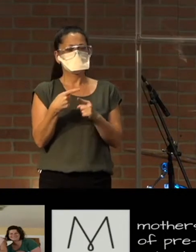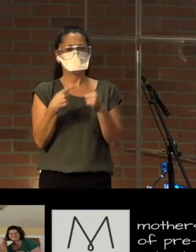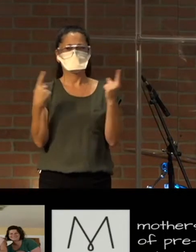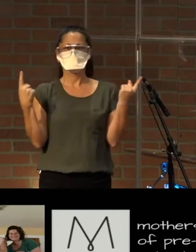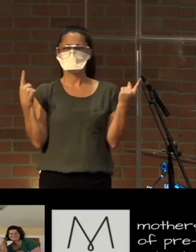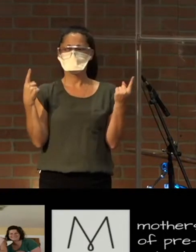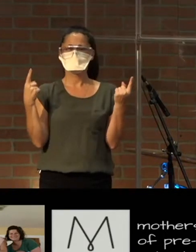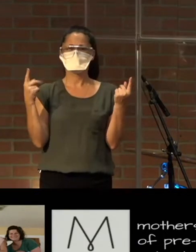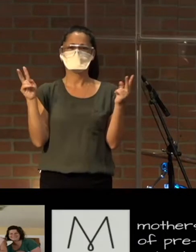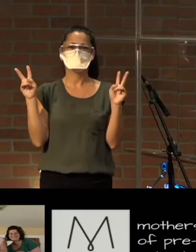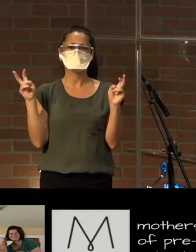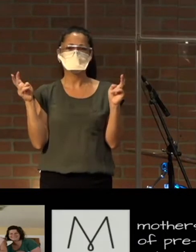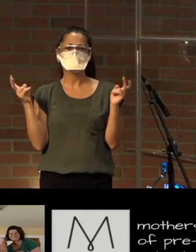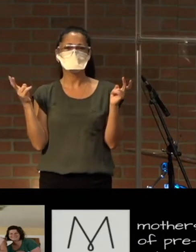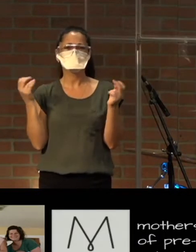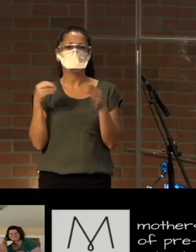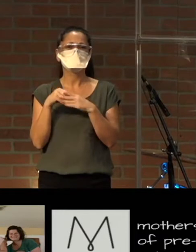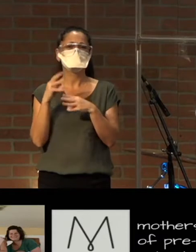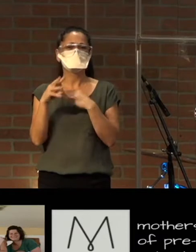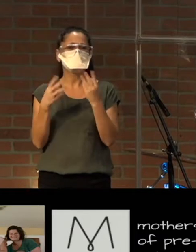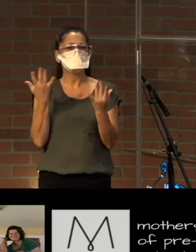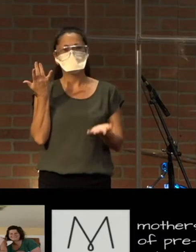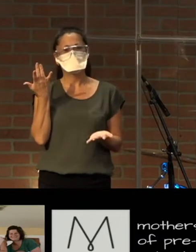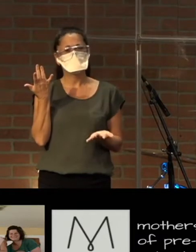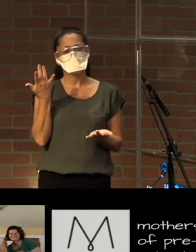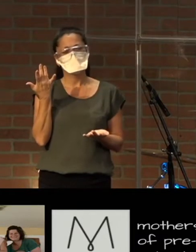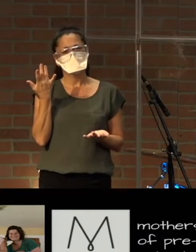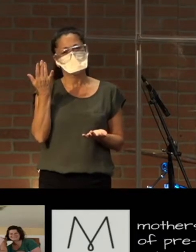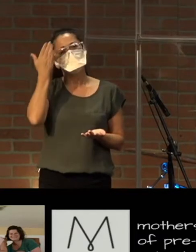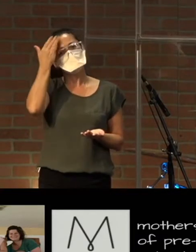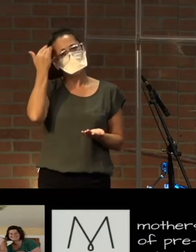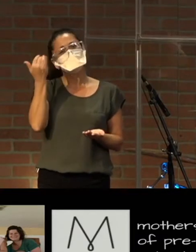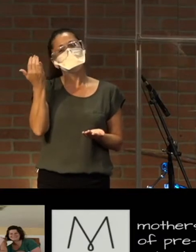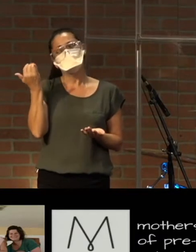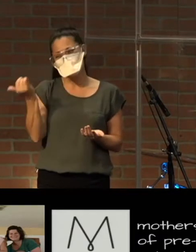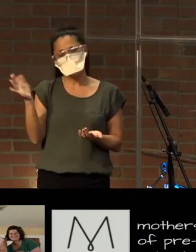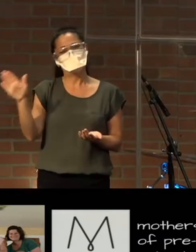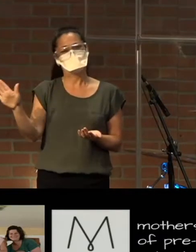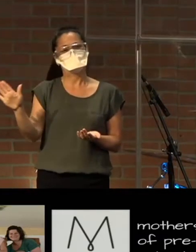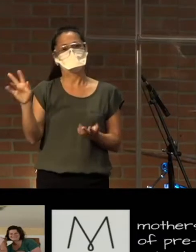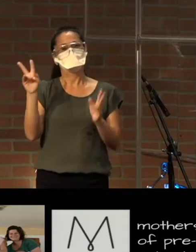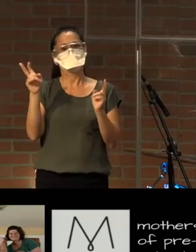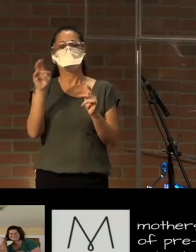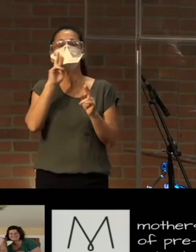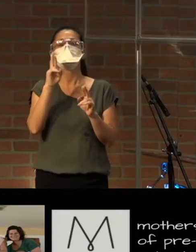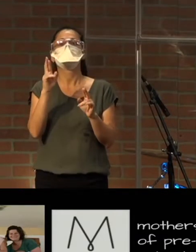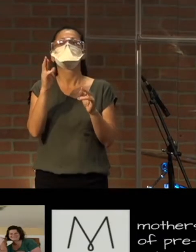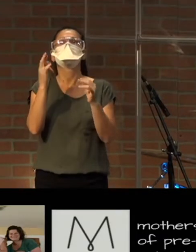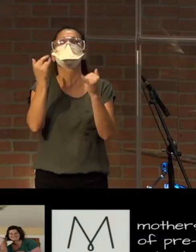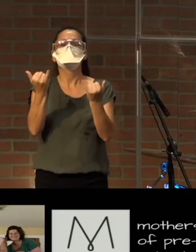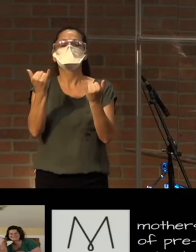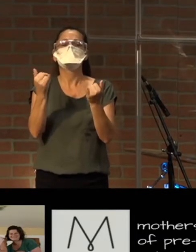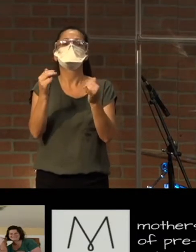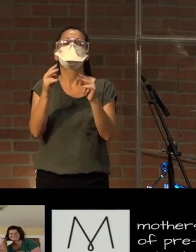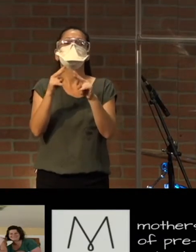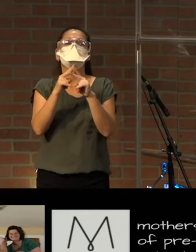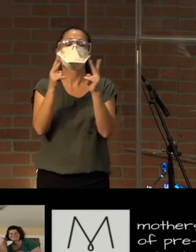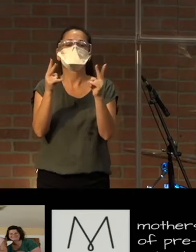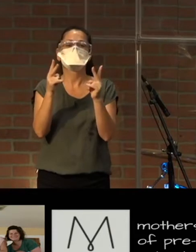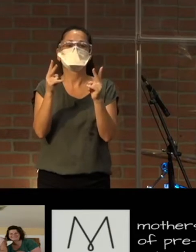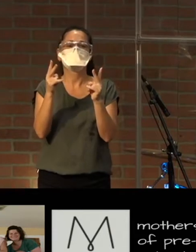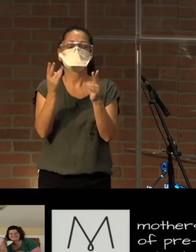issues? Because these are the issues that are currently very divisive within the church, And by